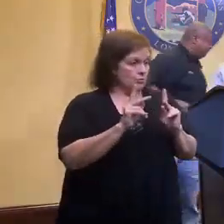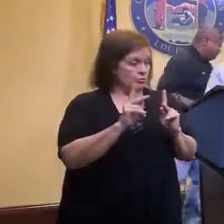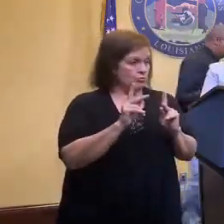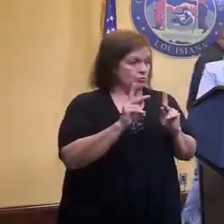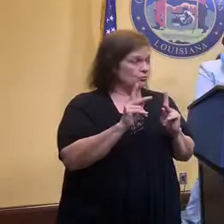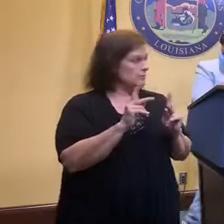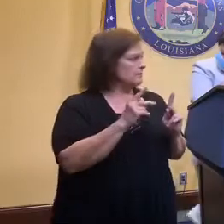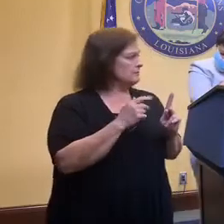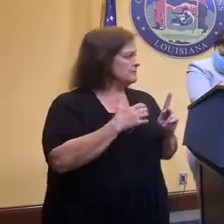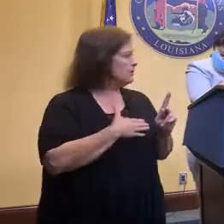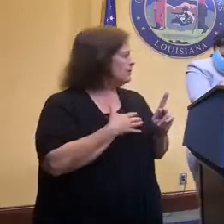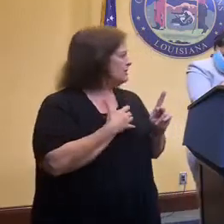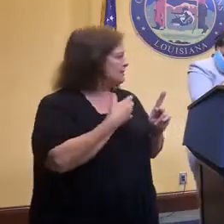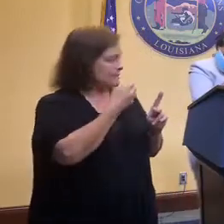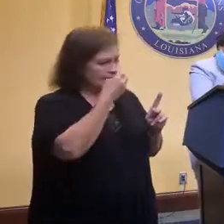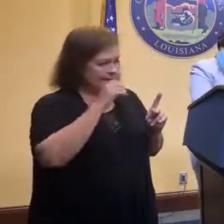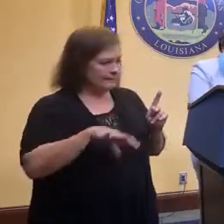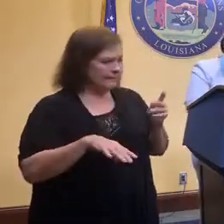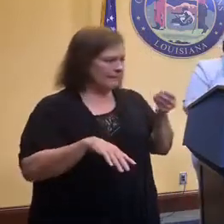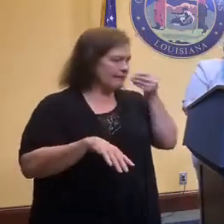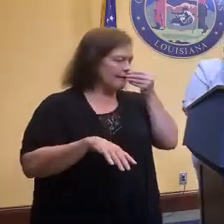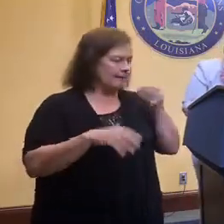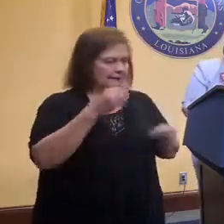your mask. I'm sorry. I'm trying to get mine